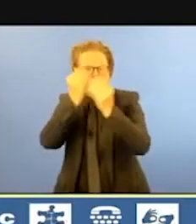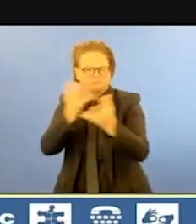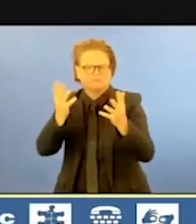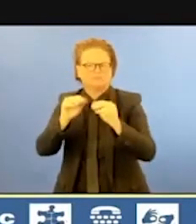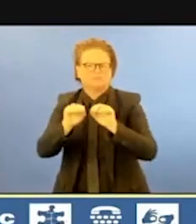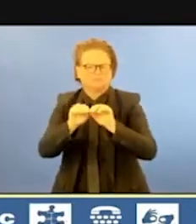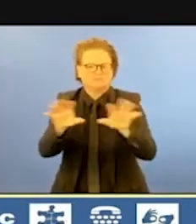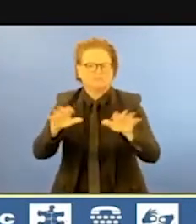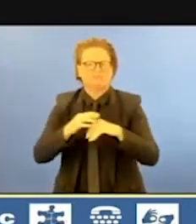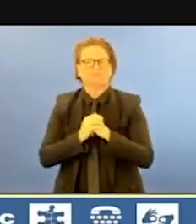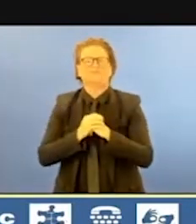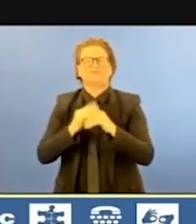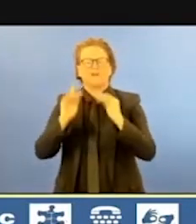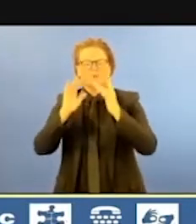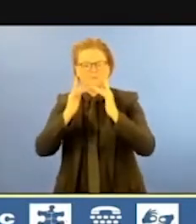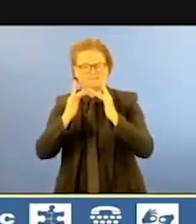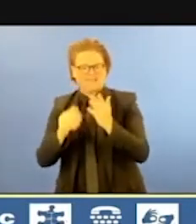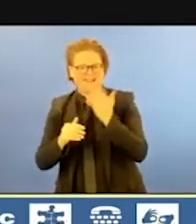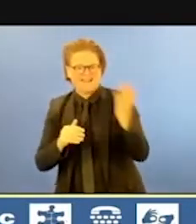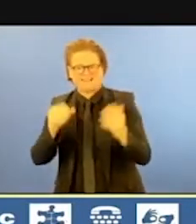is at